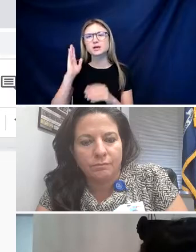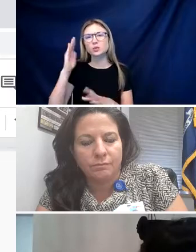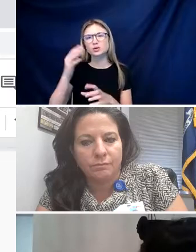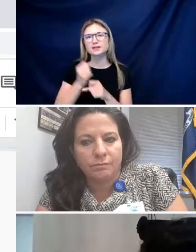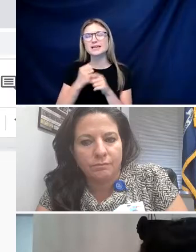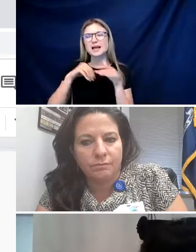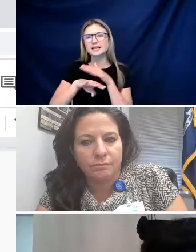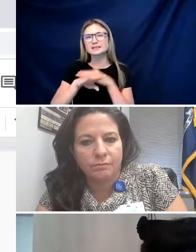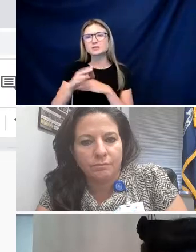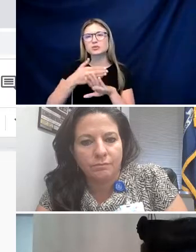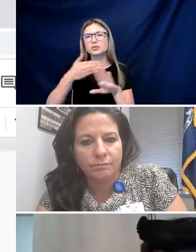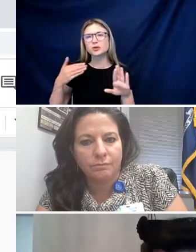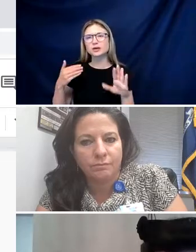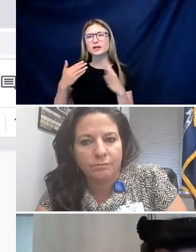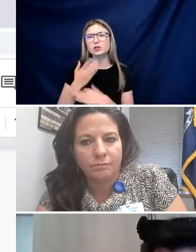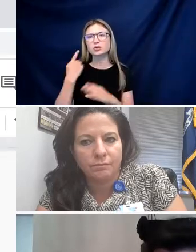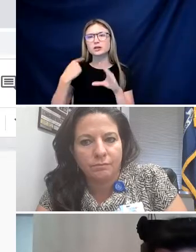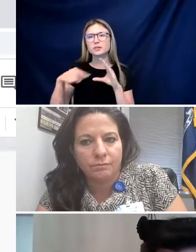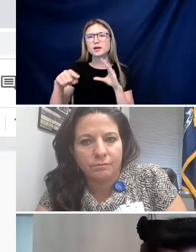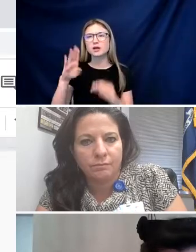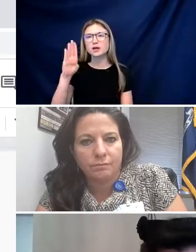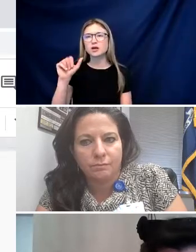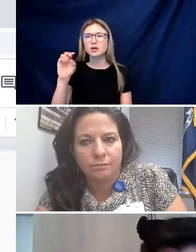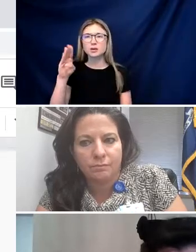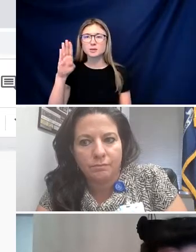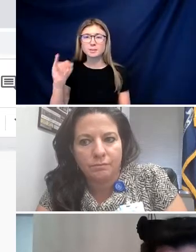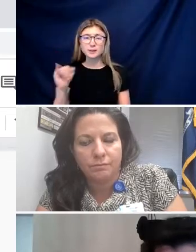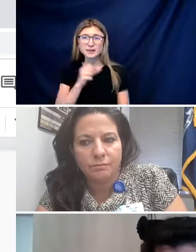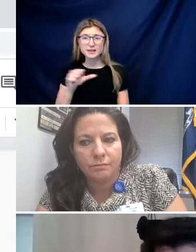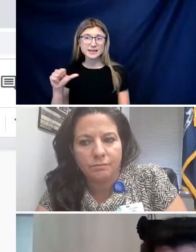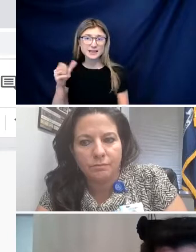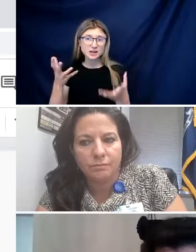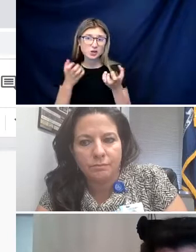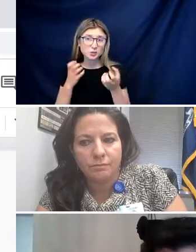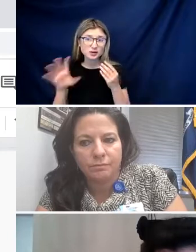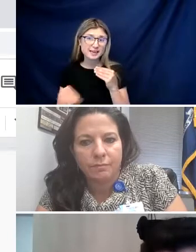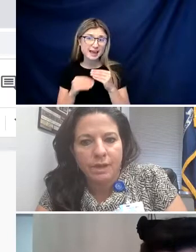beforehand via email. Bambi, was there anything that you wanted to add that I missed?